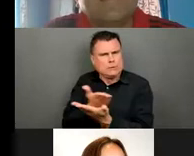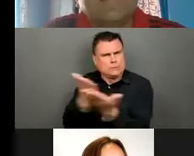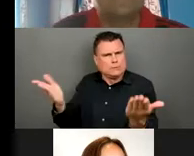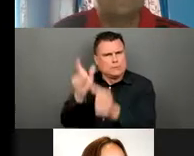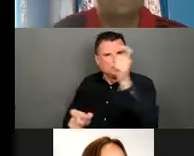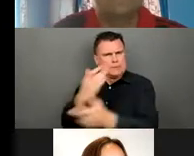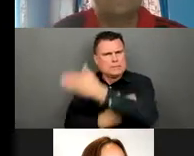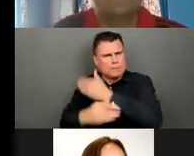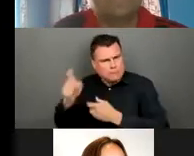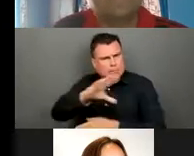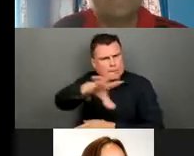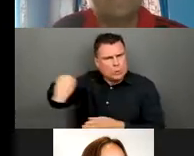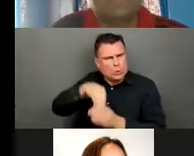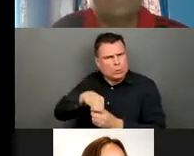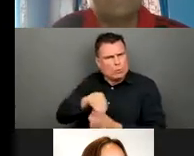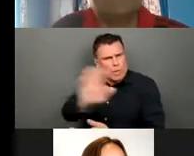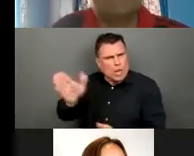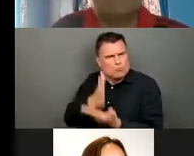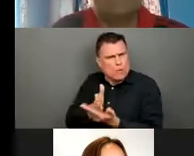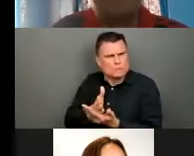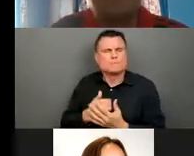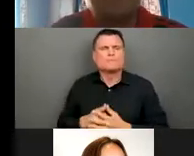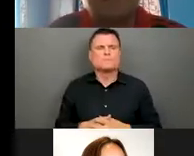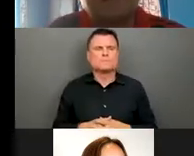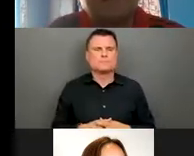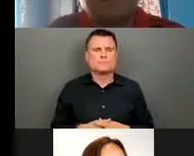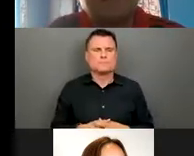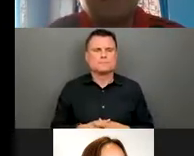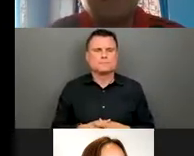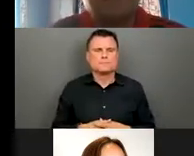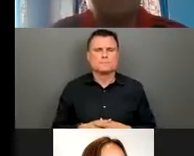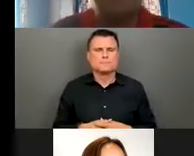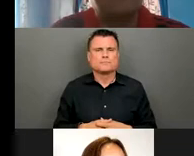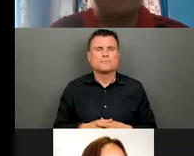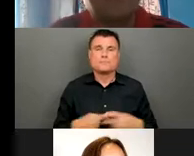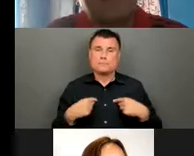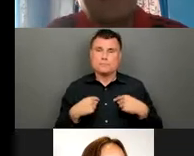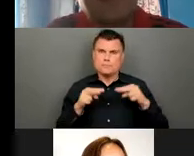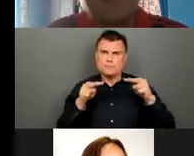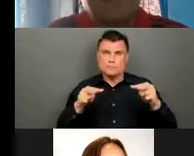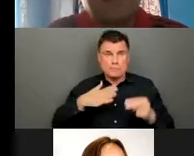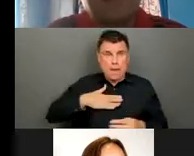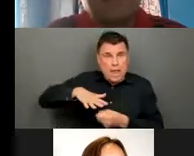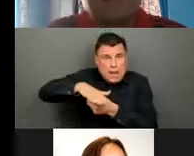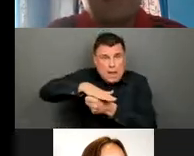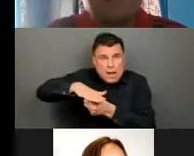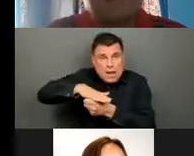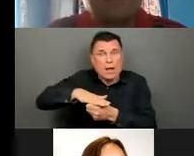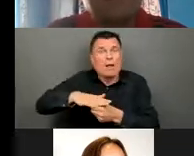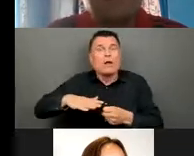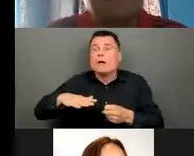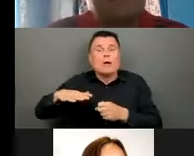Our working area is at the high risk of flood, landslide, fire, and earthquake. So